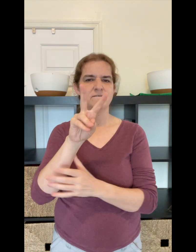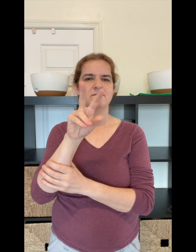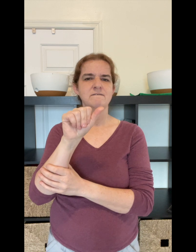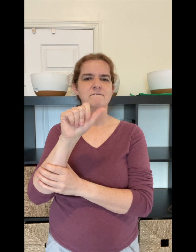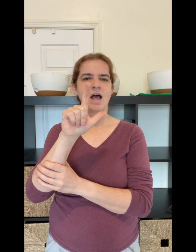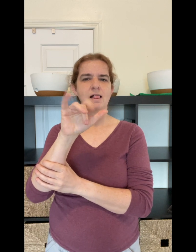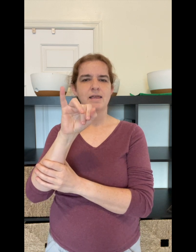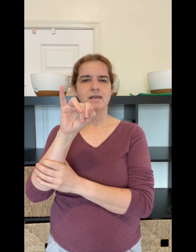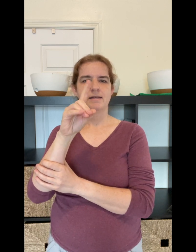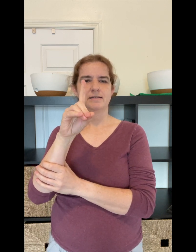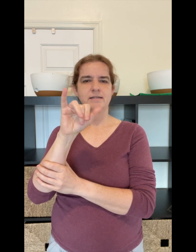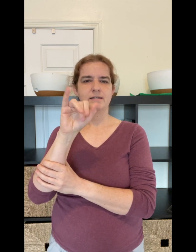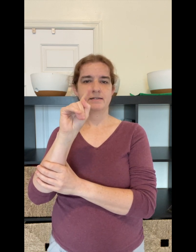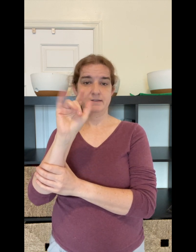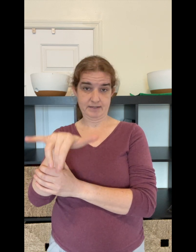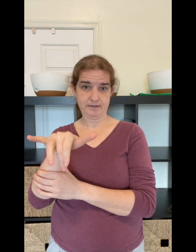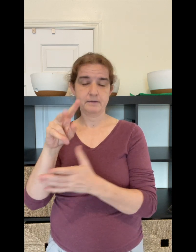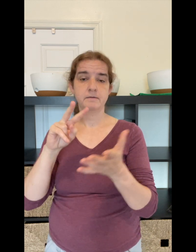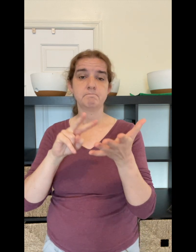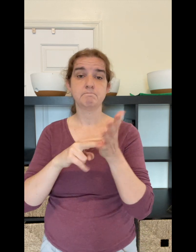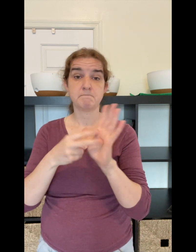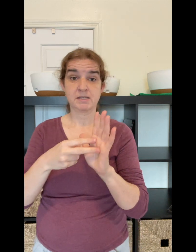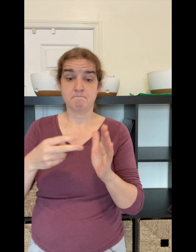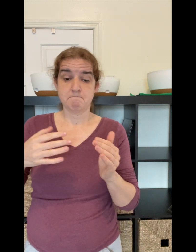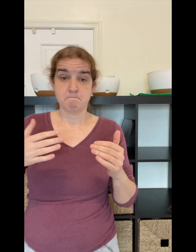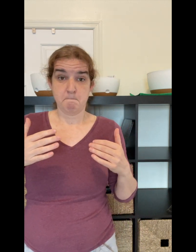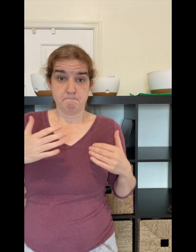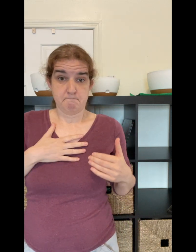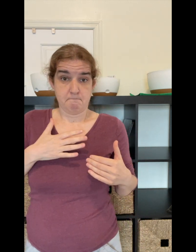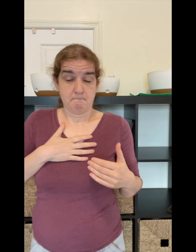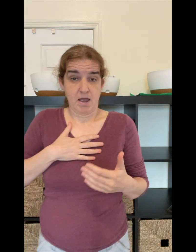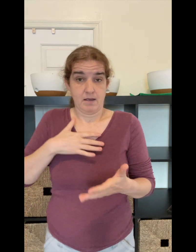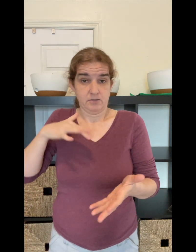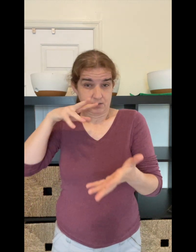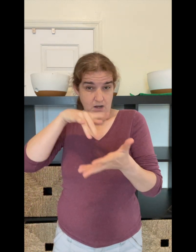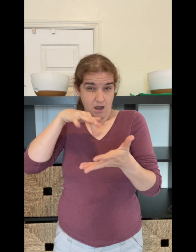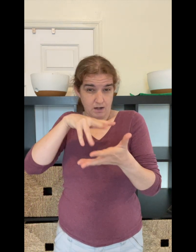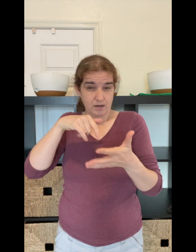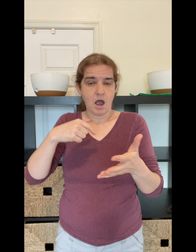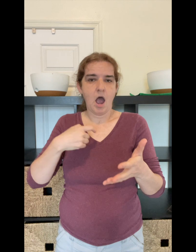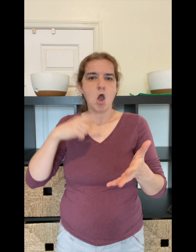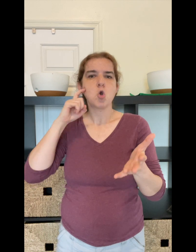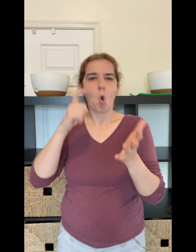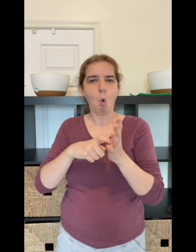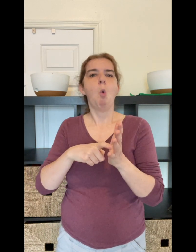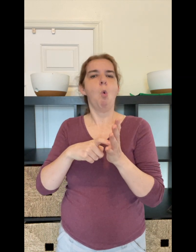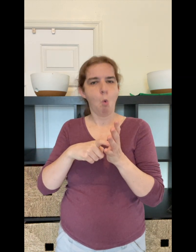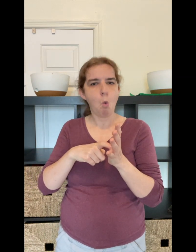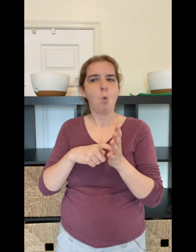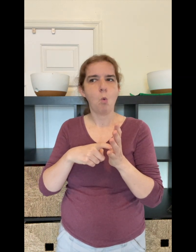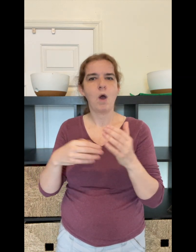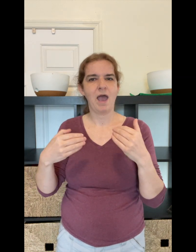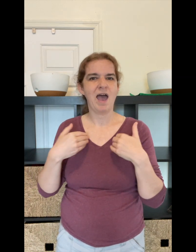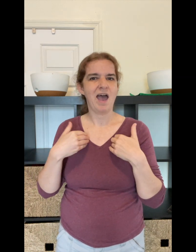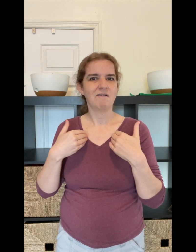validity. That's important. Validity. What does that mean? So for my study, I noticed